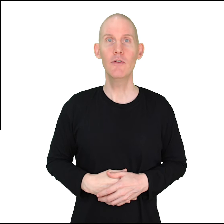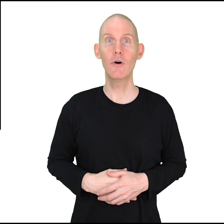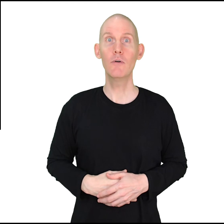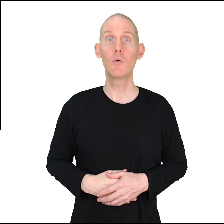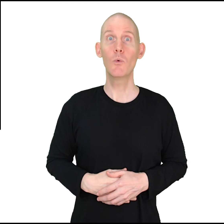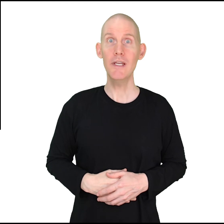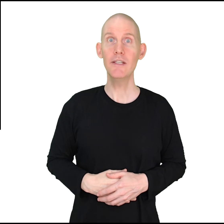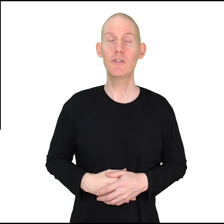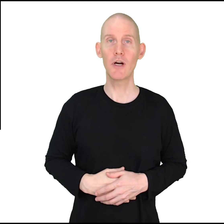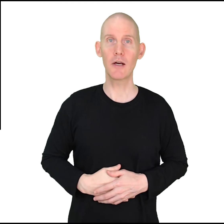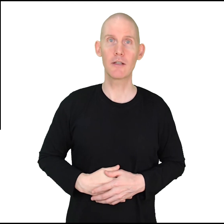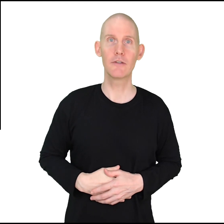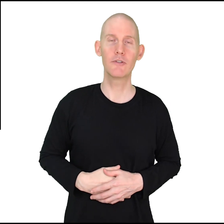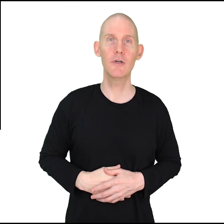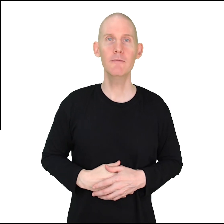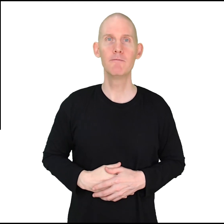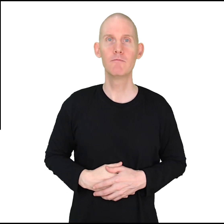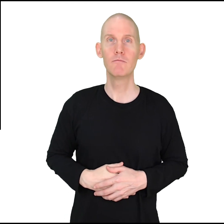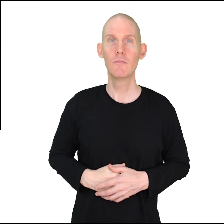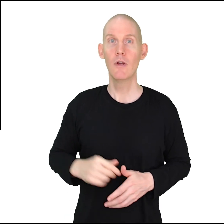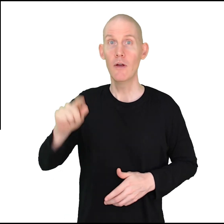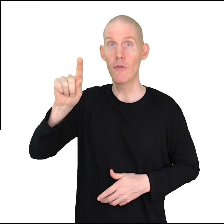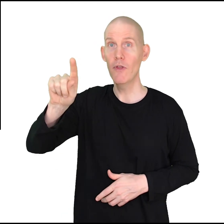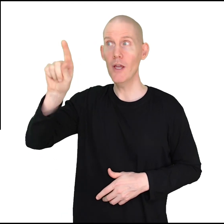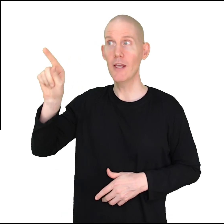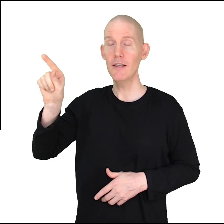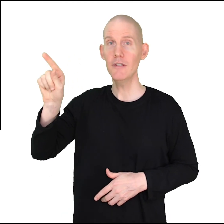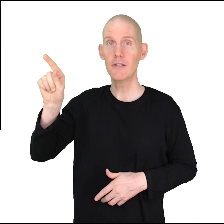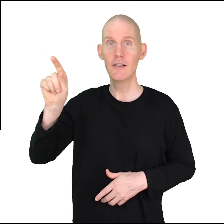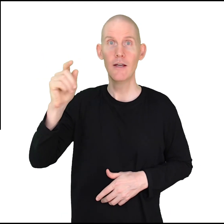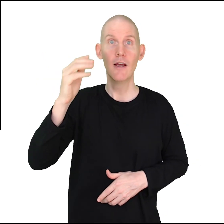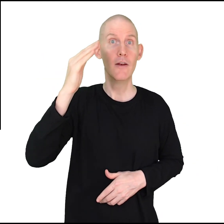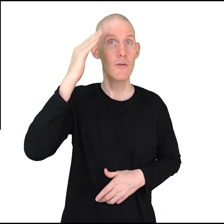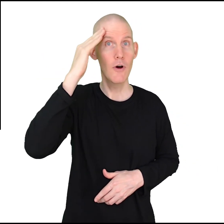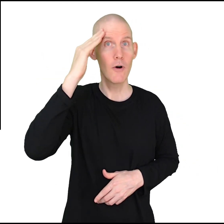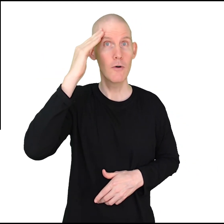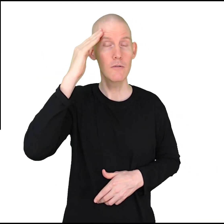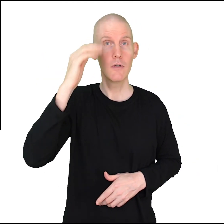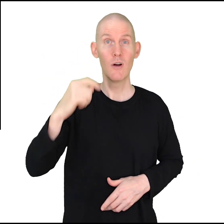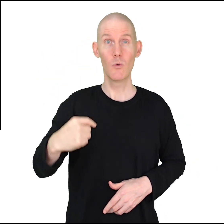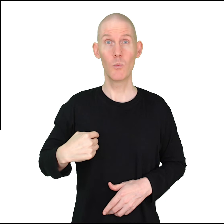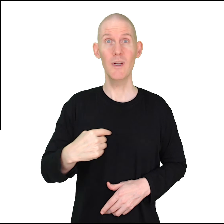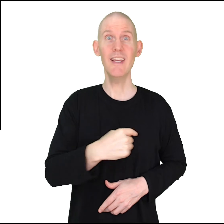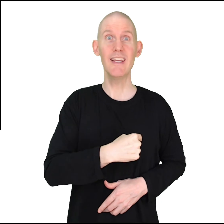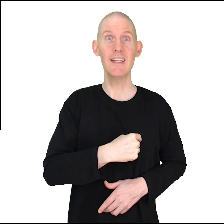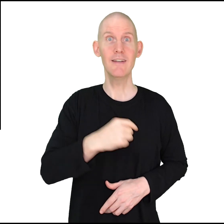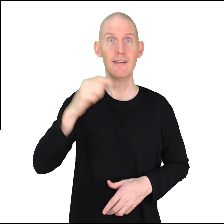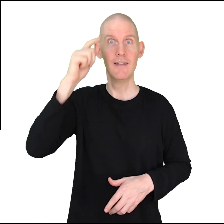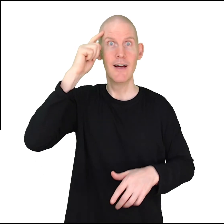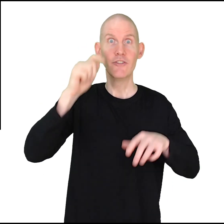know we shocked. Let's do it. They know we